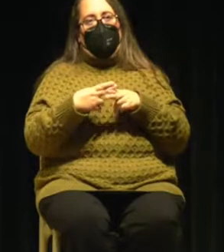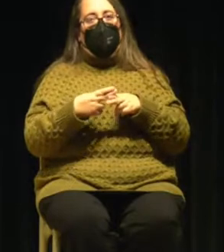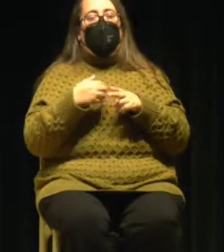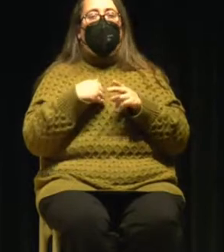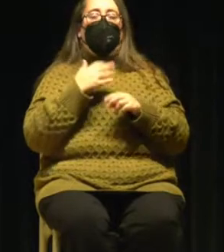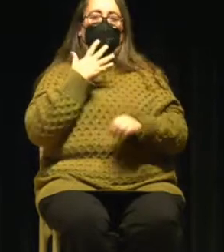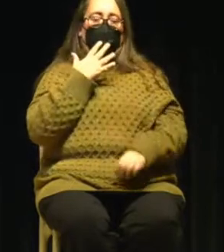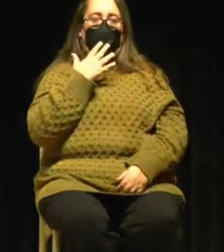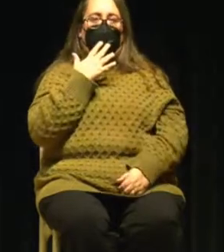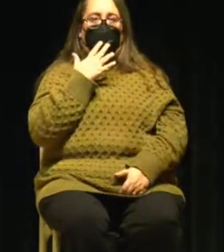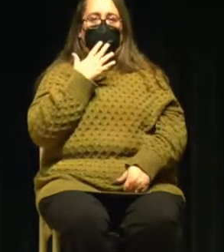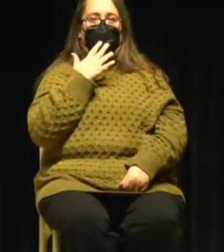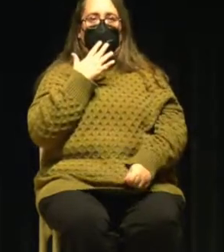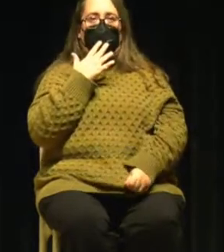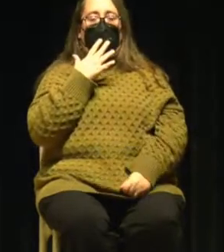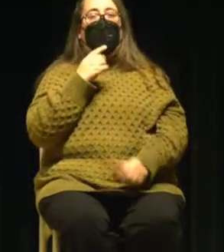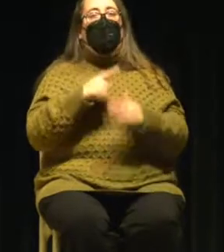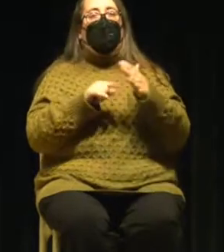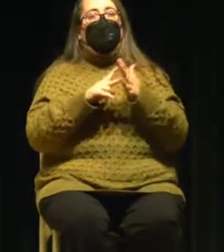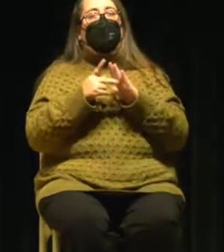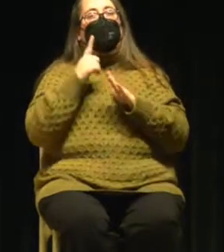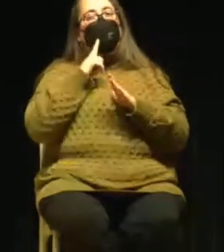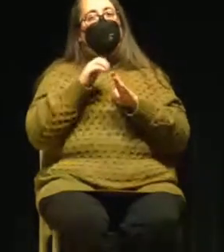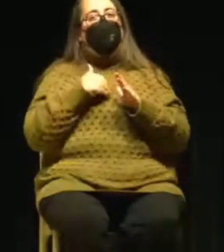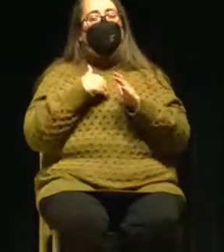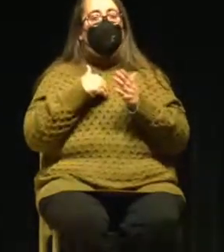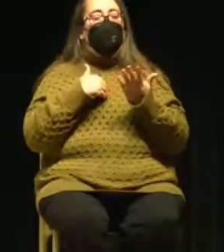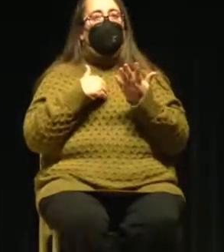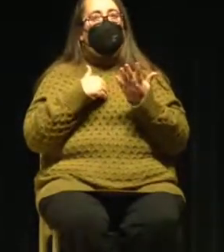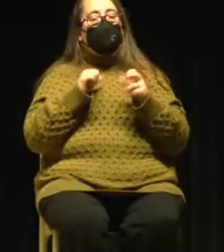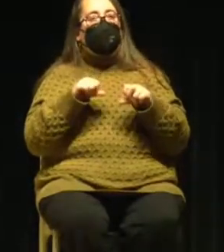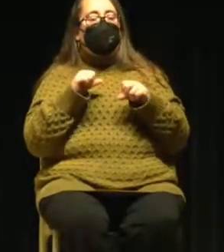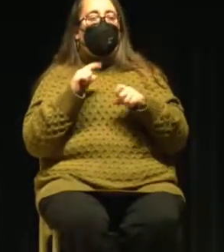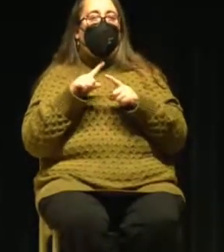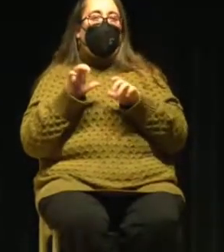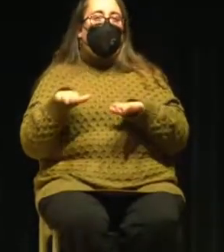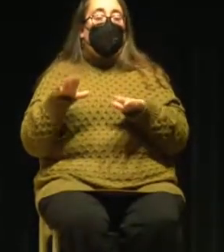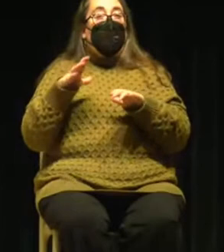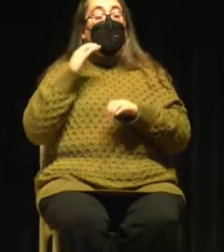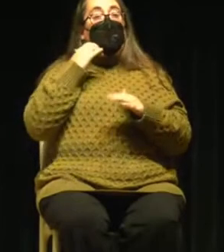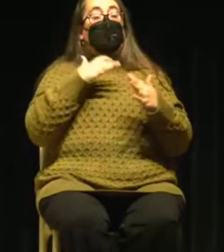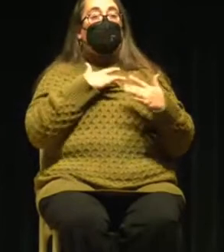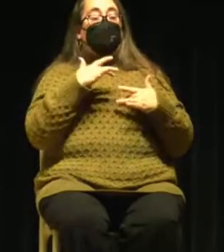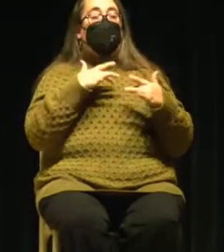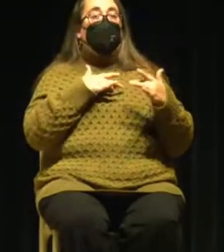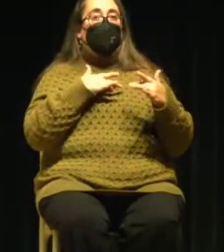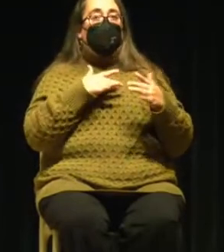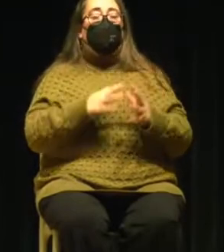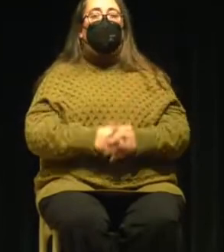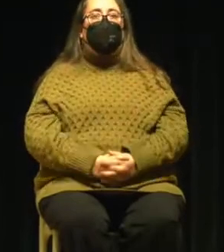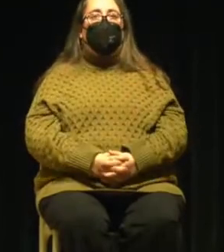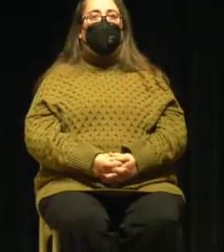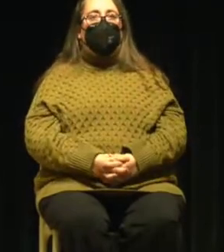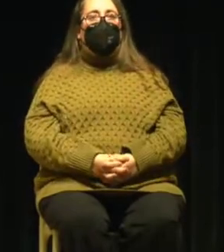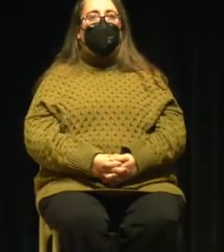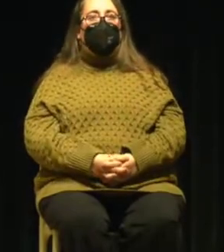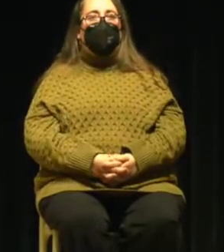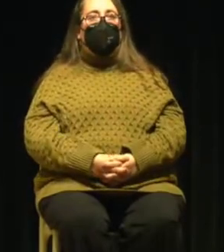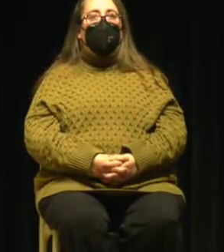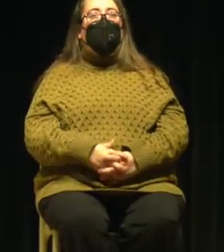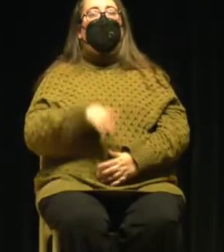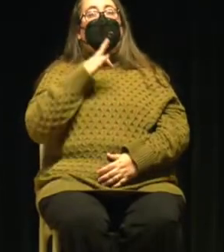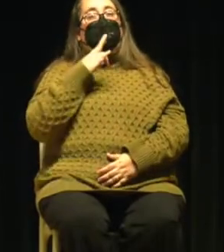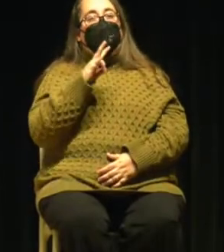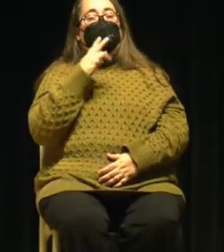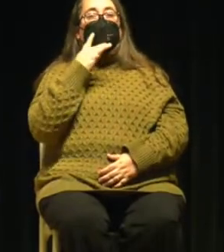color and the what that would mean for my prospects as I grew up, because they were concerned that as I got to, you know, 17,